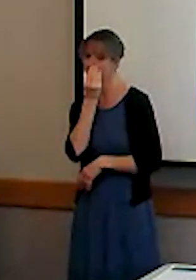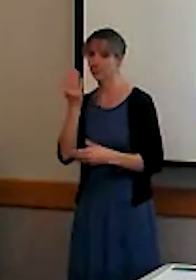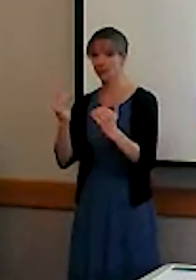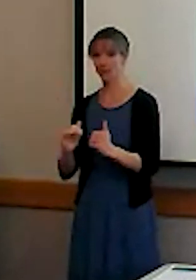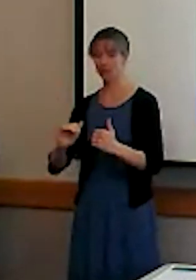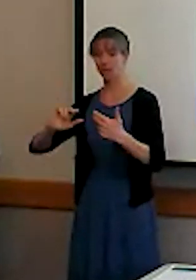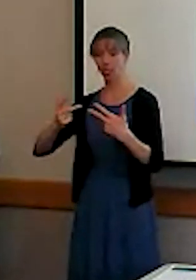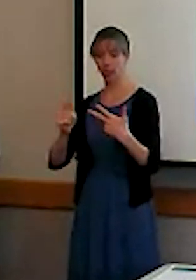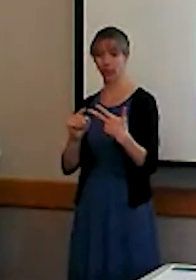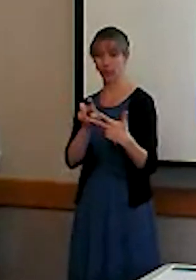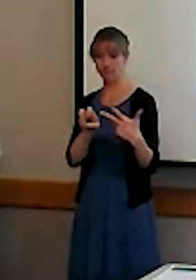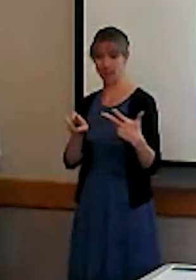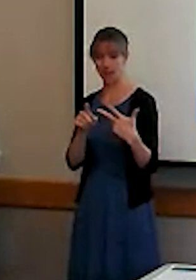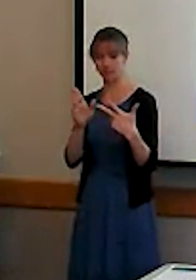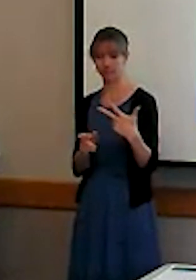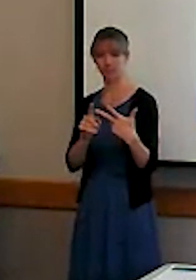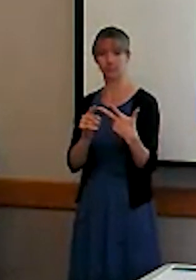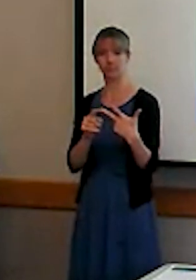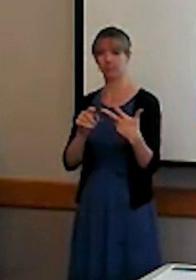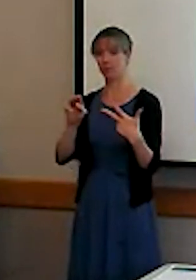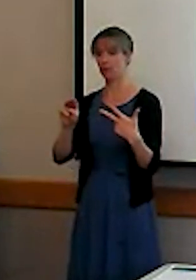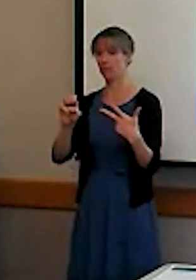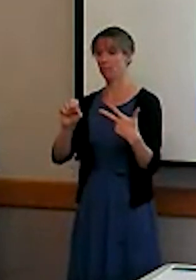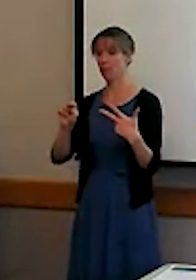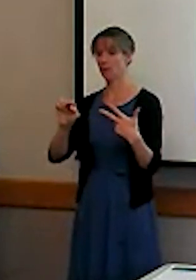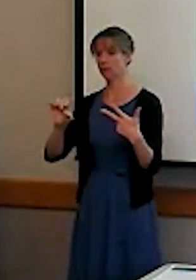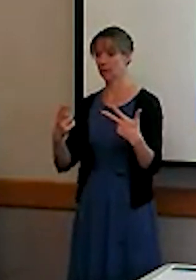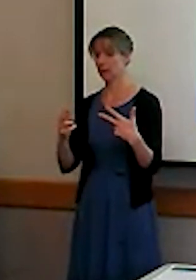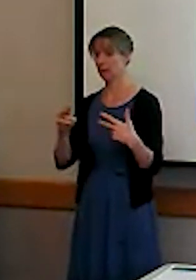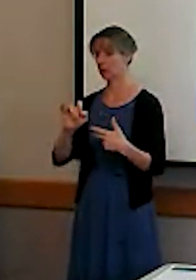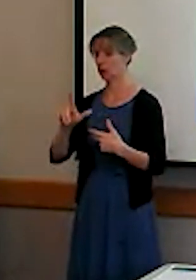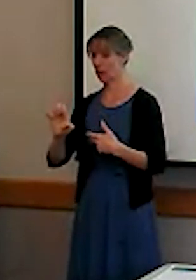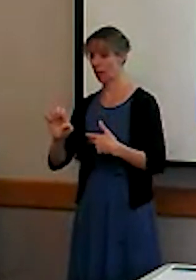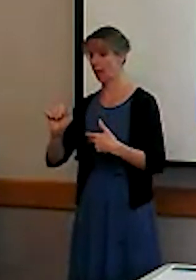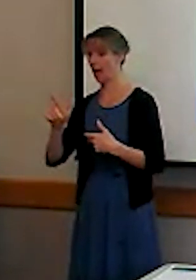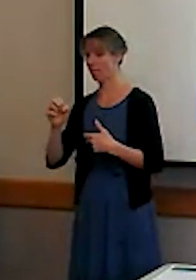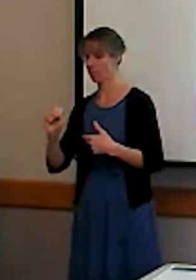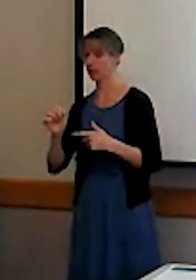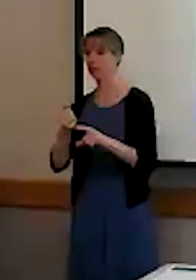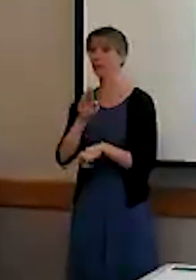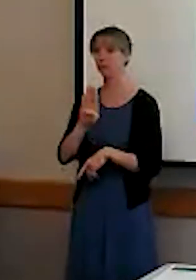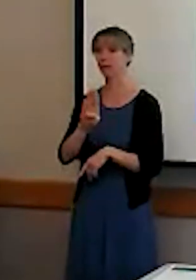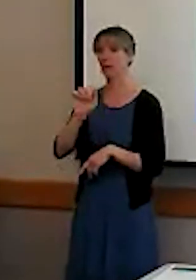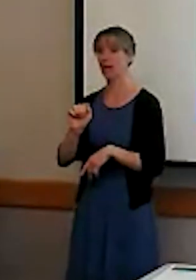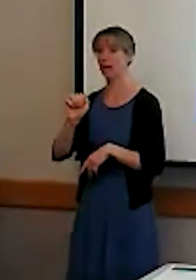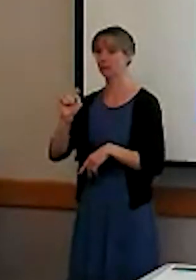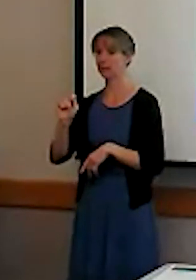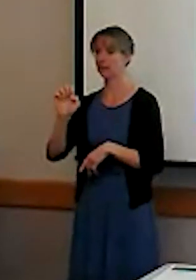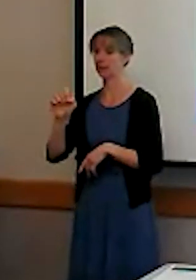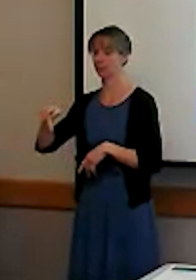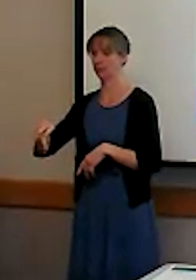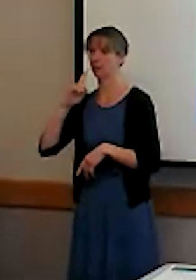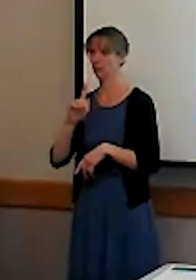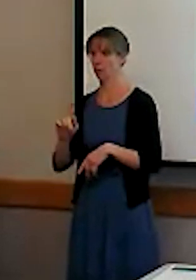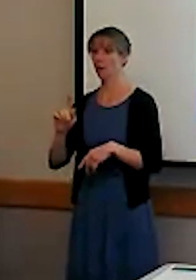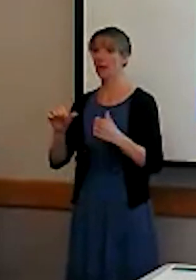Then third up, we'll have Montech. Michelle Allen is a BA ATP in